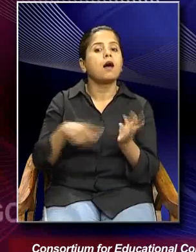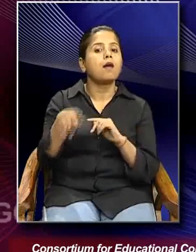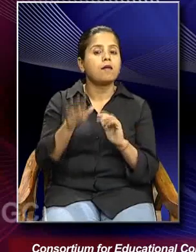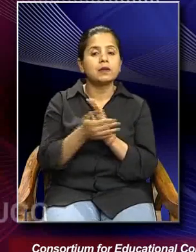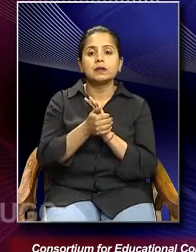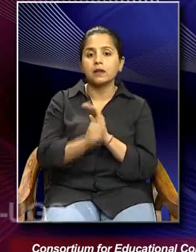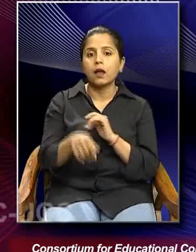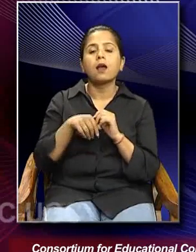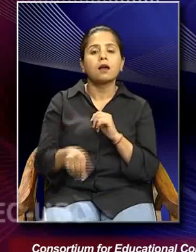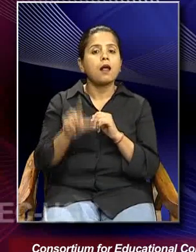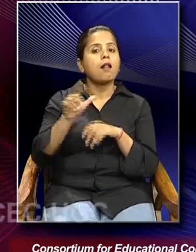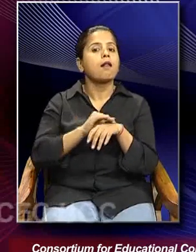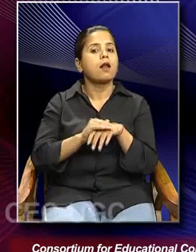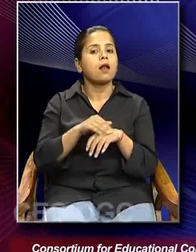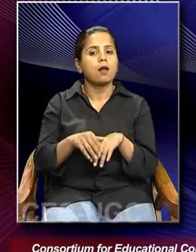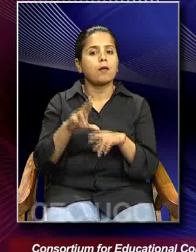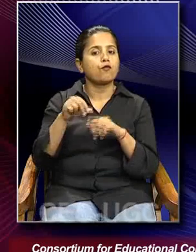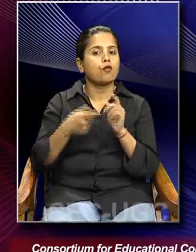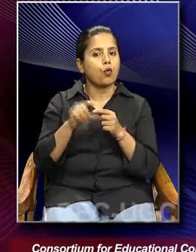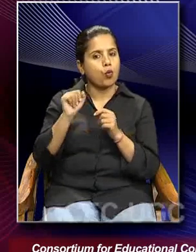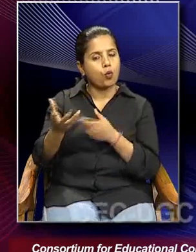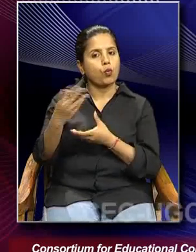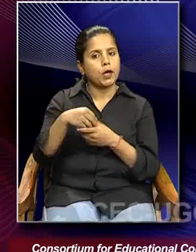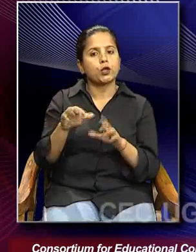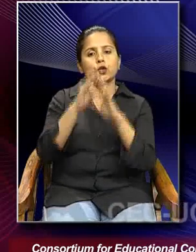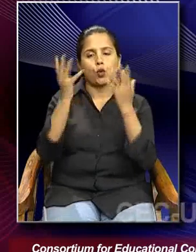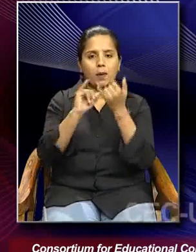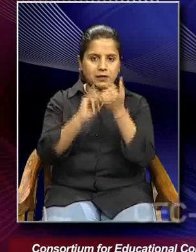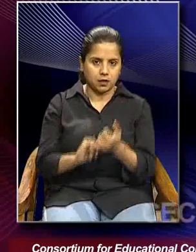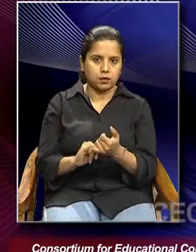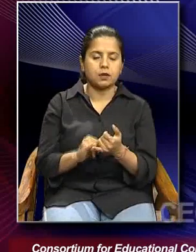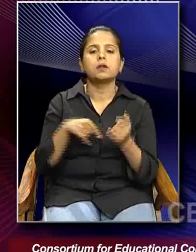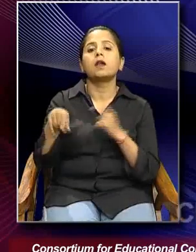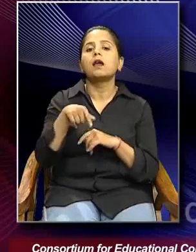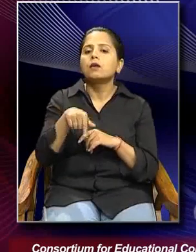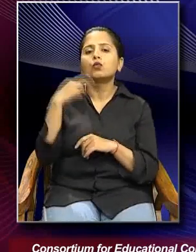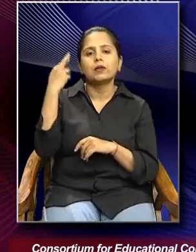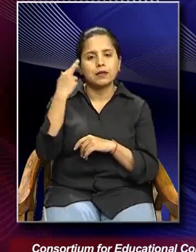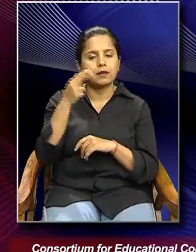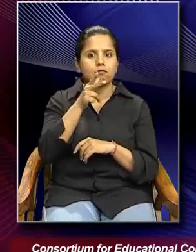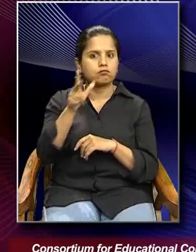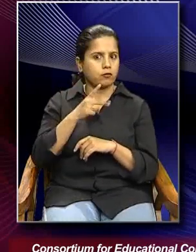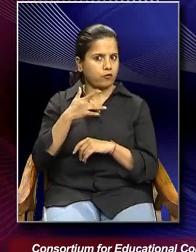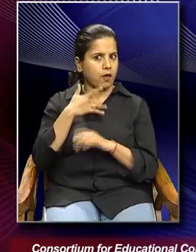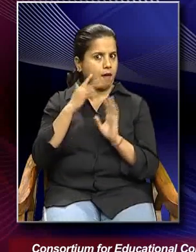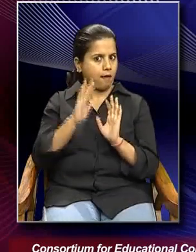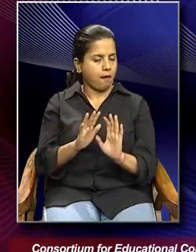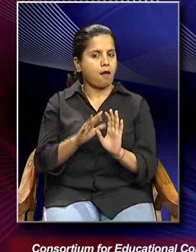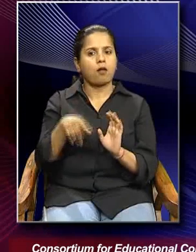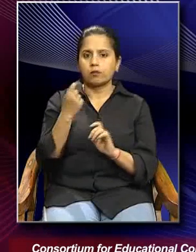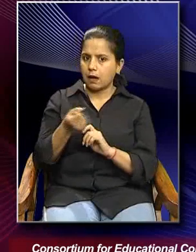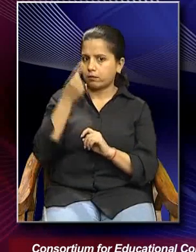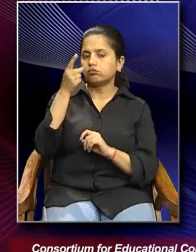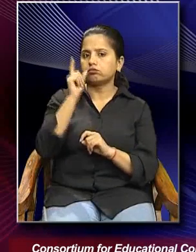labor force is being fulfilled from global south. So therefore this tells us that we have to understand the